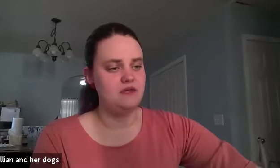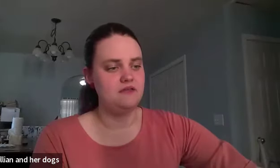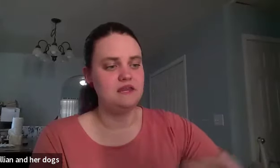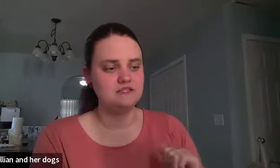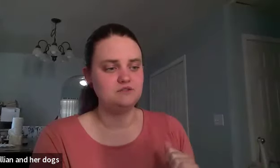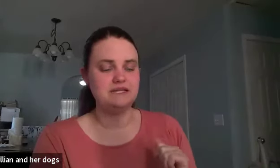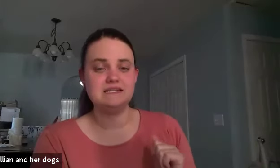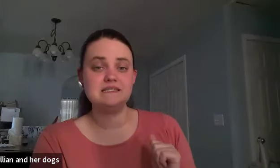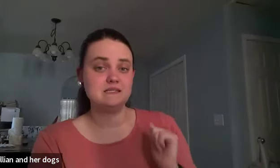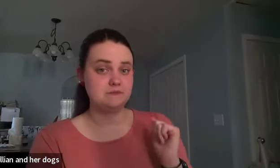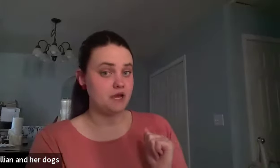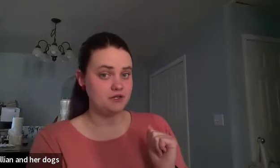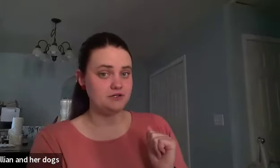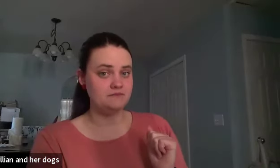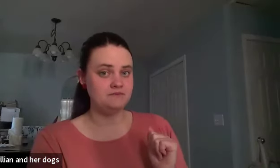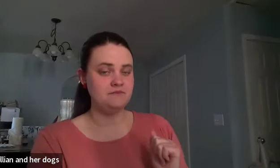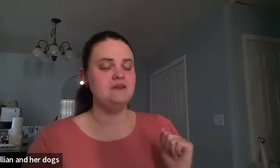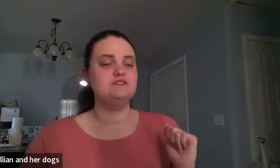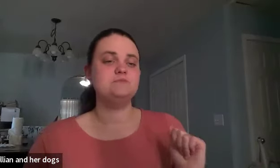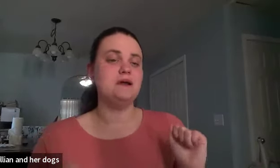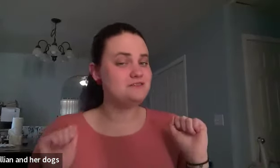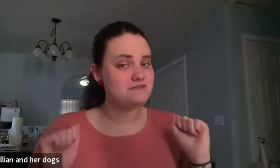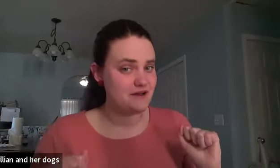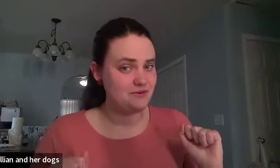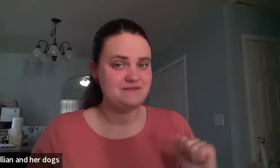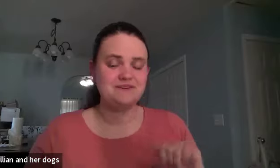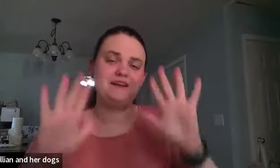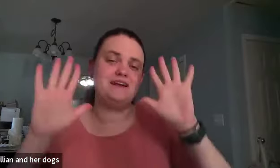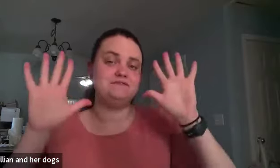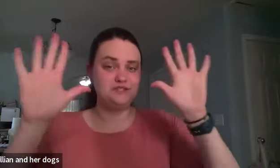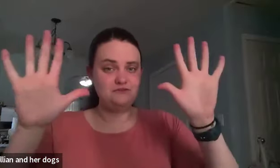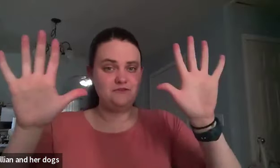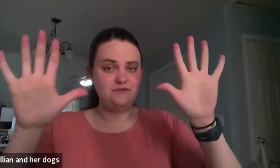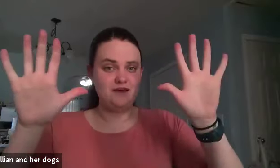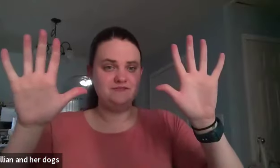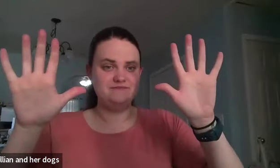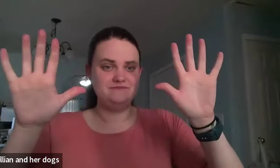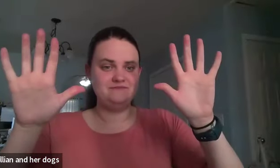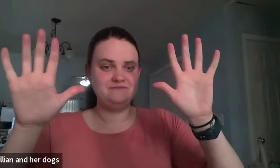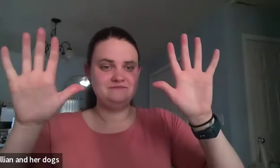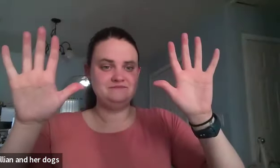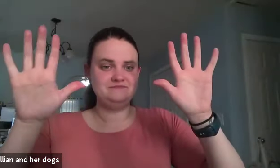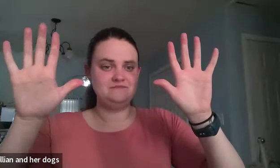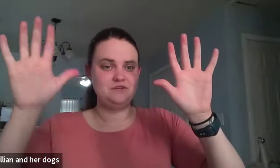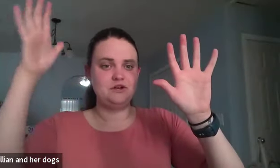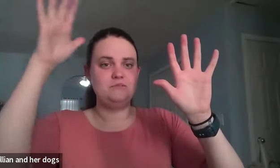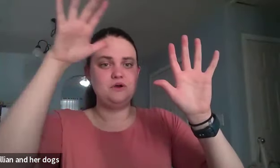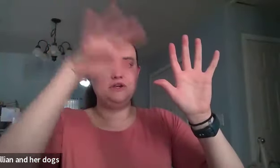And then the next one is spider. So spider's a fun one. You're gonna have 2 5s. You're gonna put